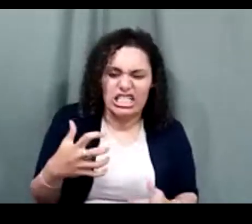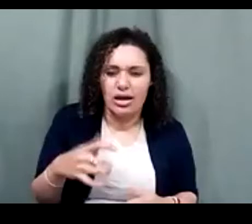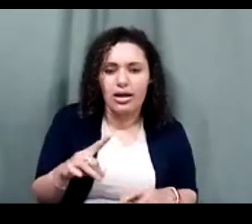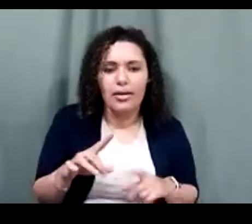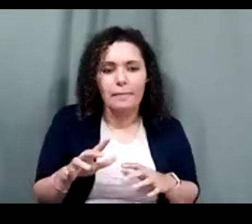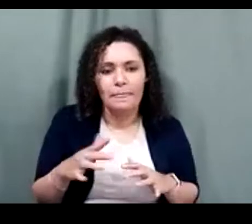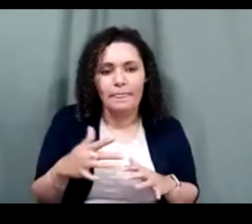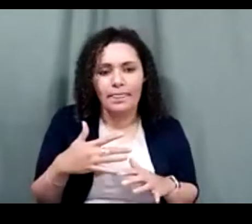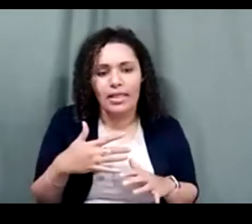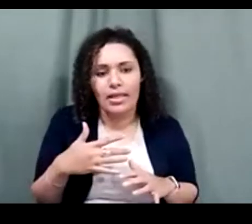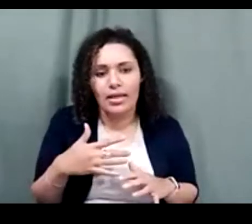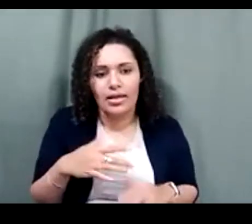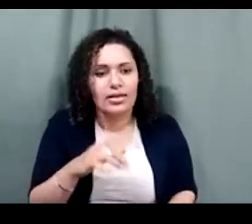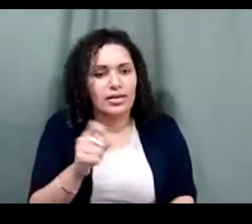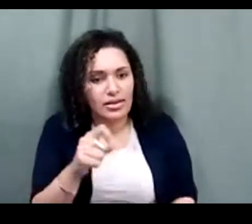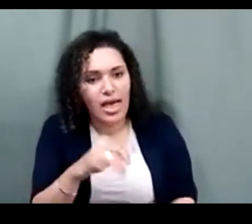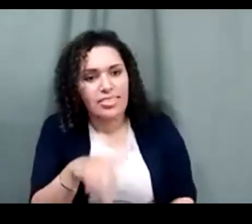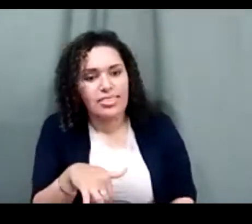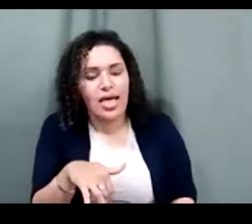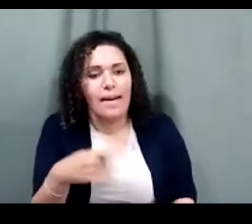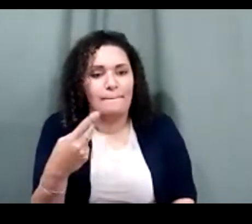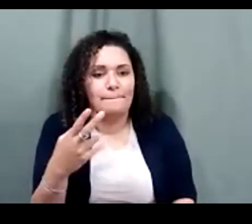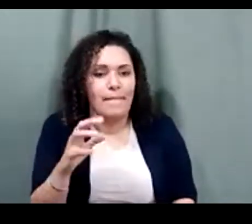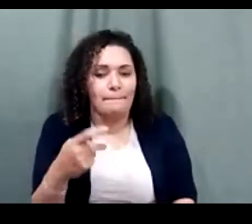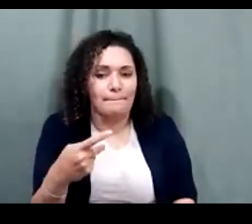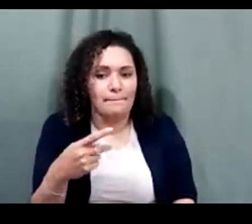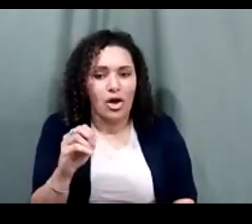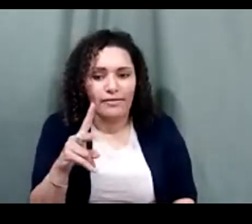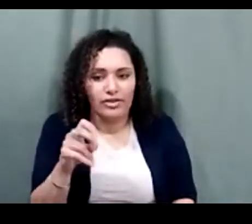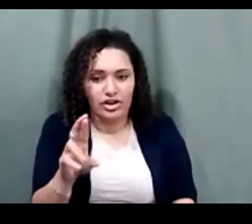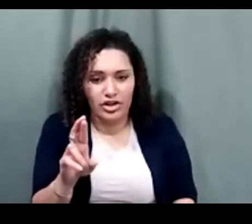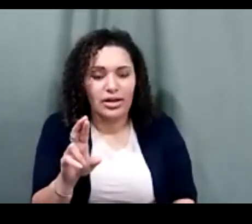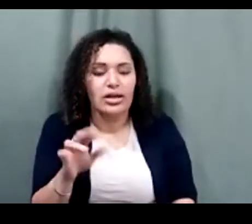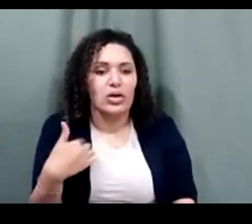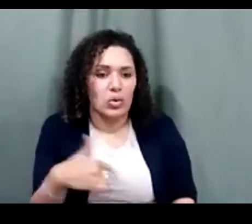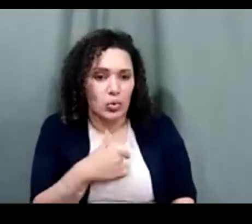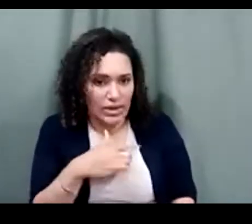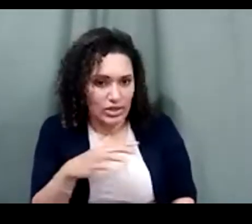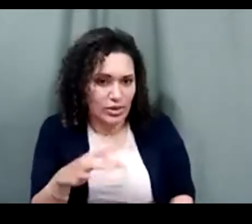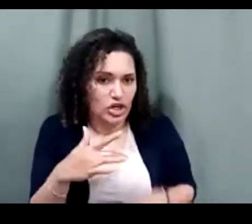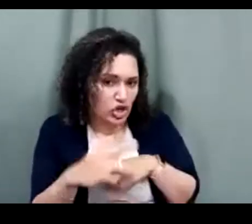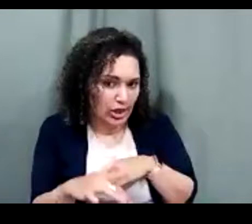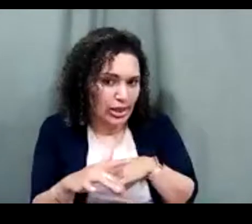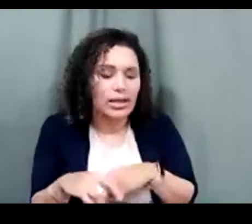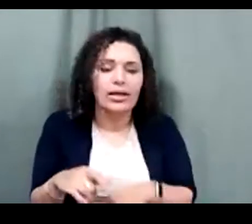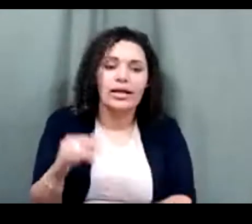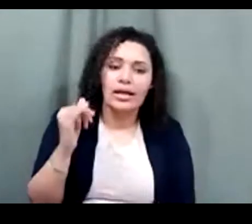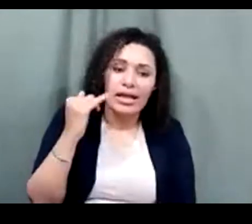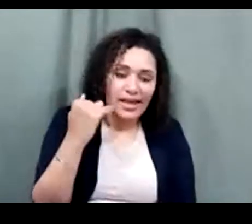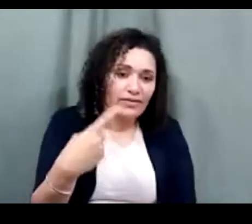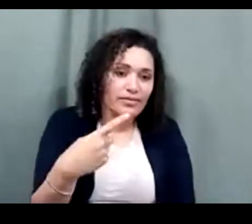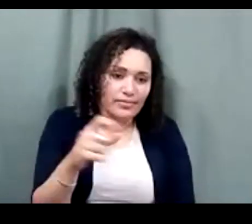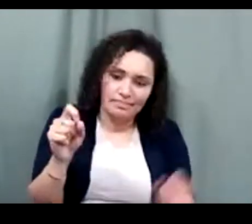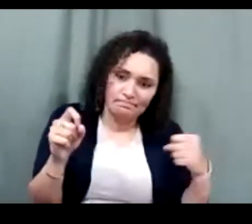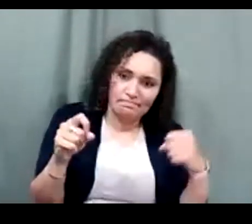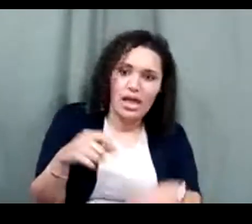So we try to manage that. And that pump over, you sort of said it, we do that early, but when if you do pump overs late,